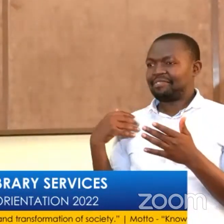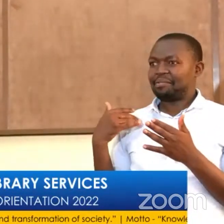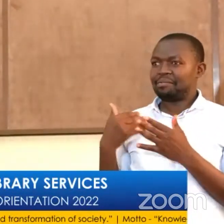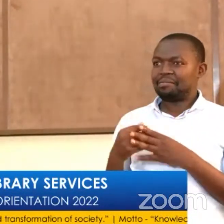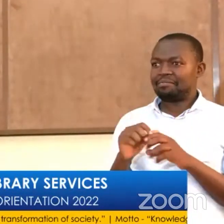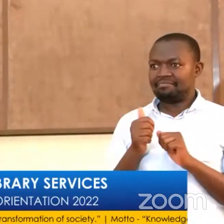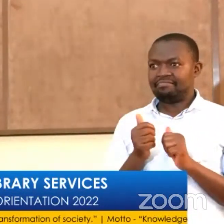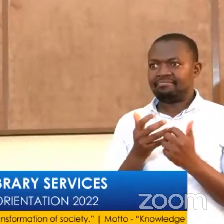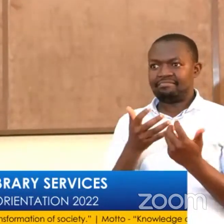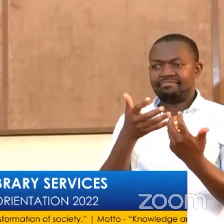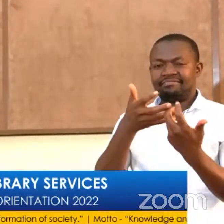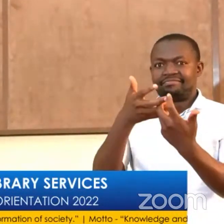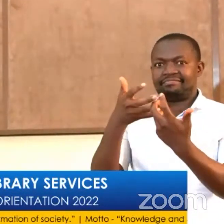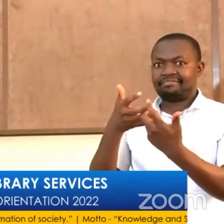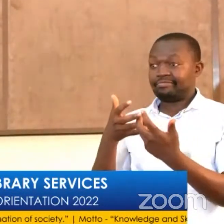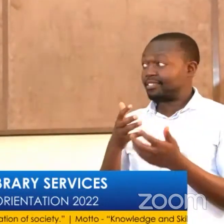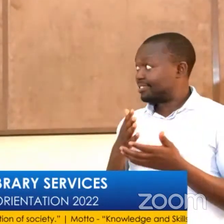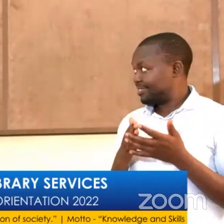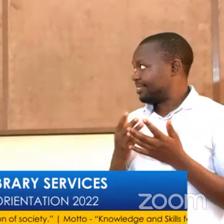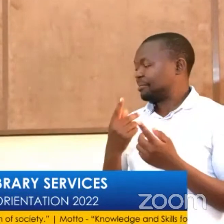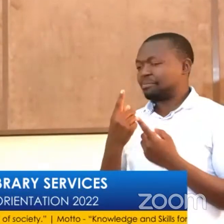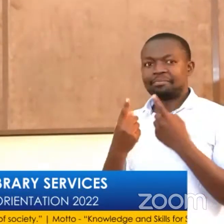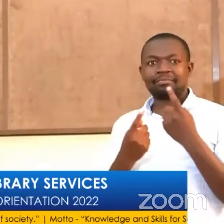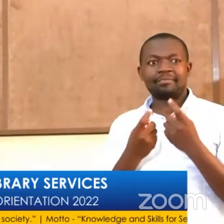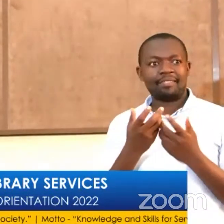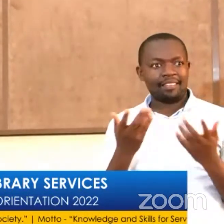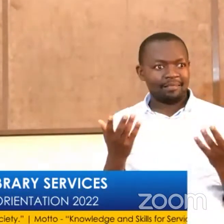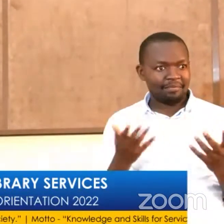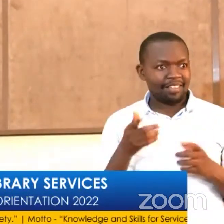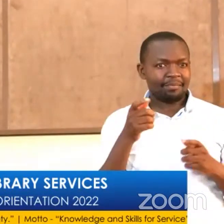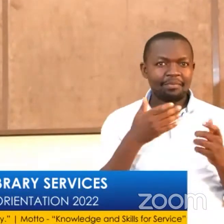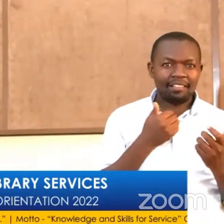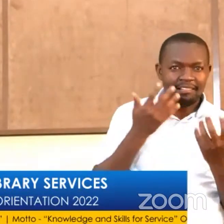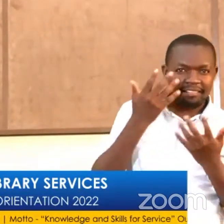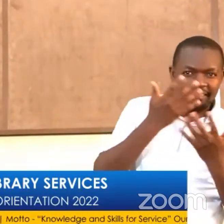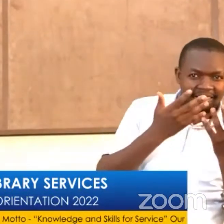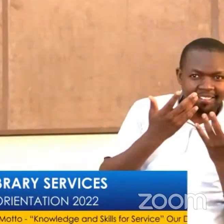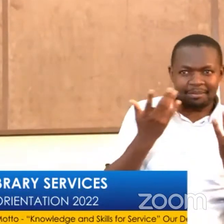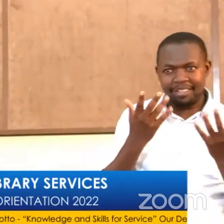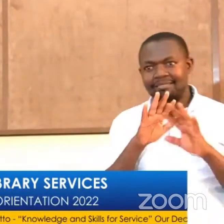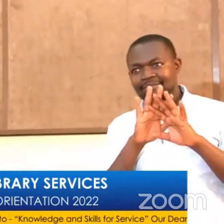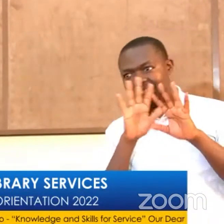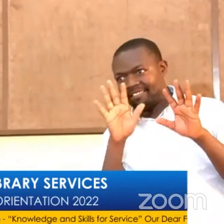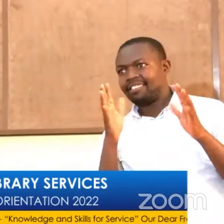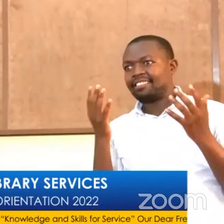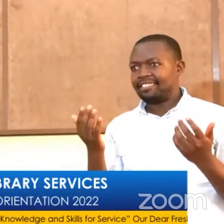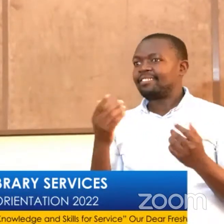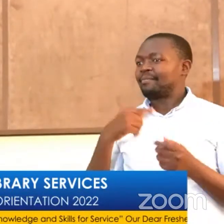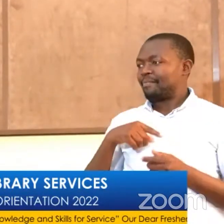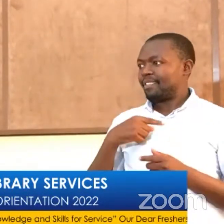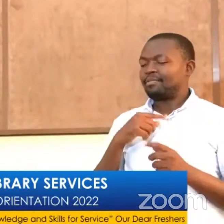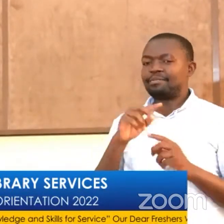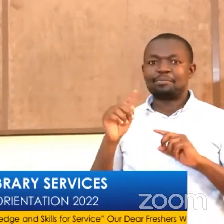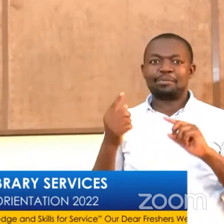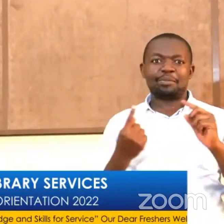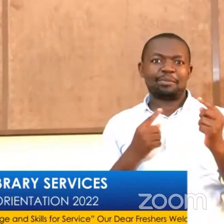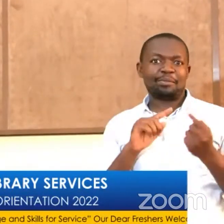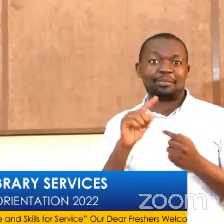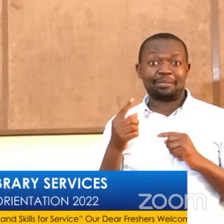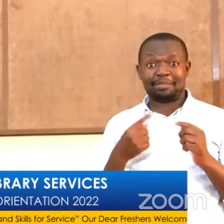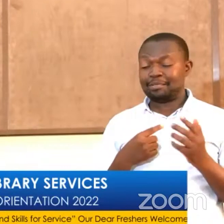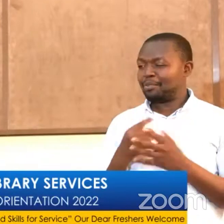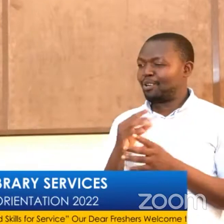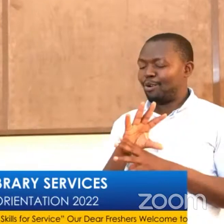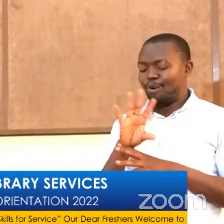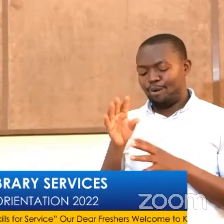to by some questions where people need clarity. But we are going to respond to all